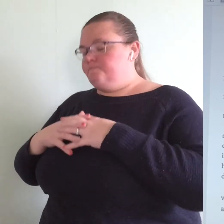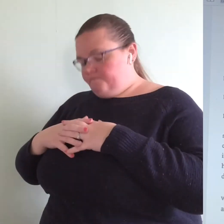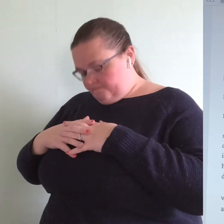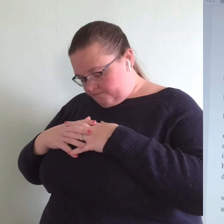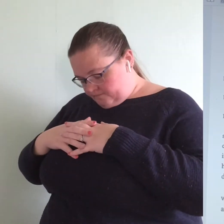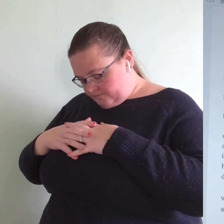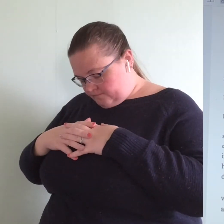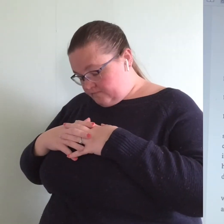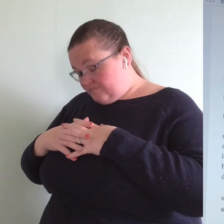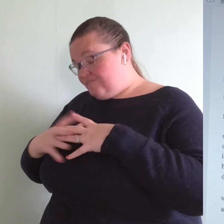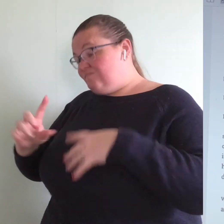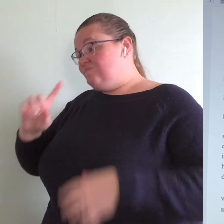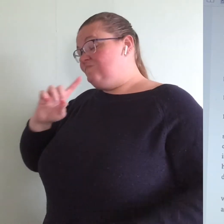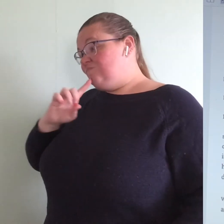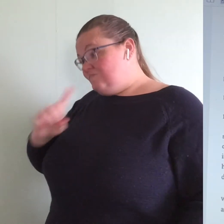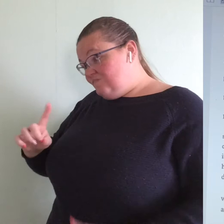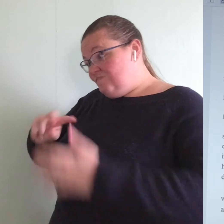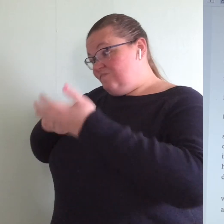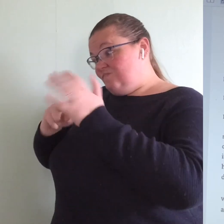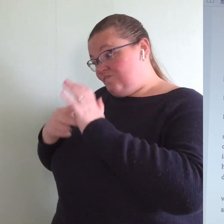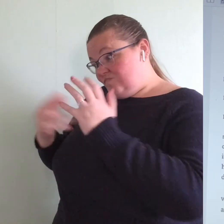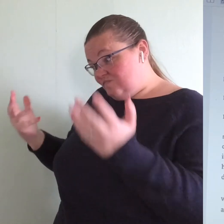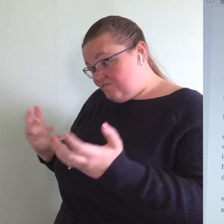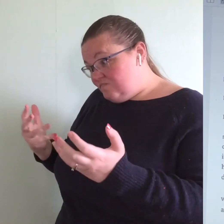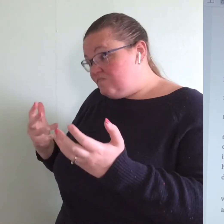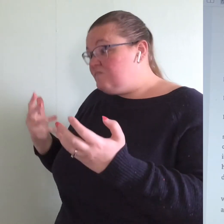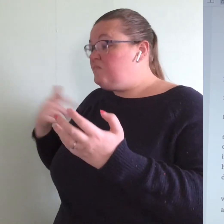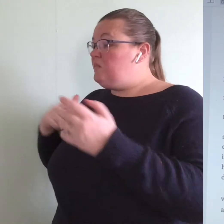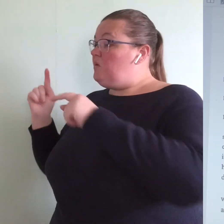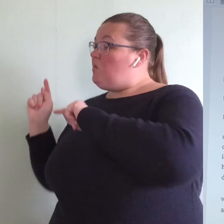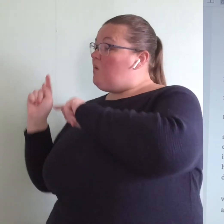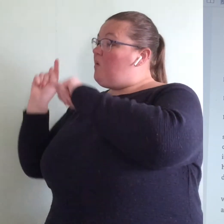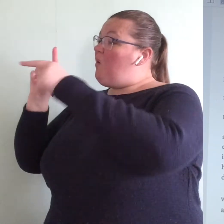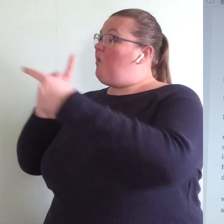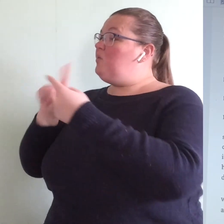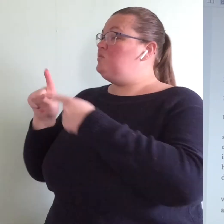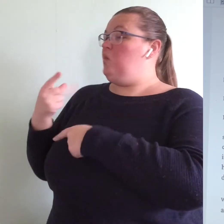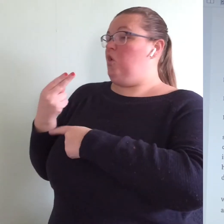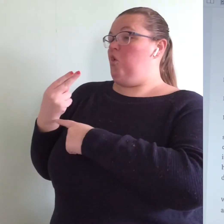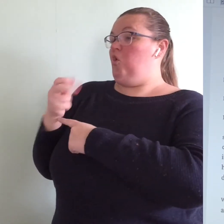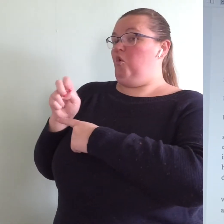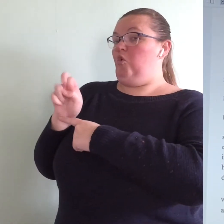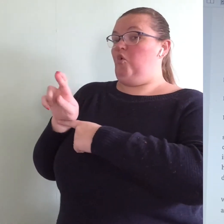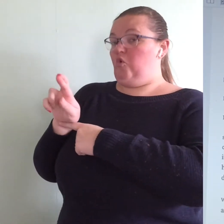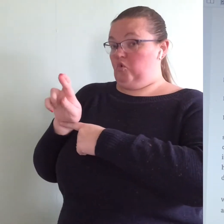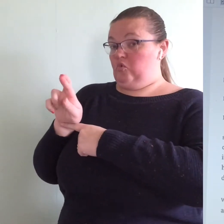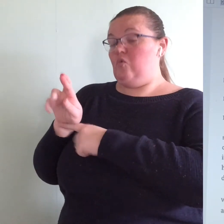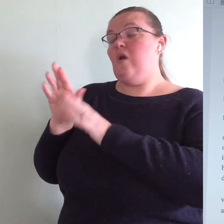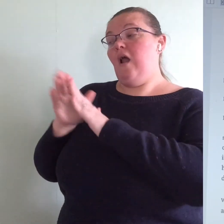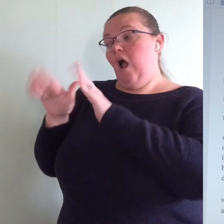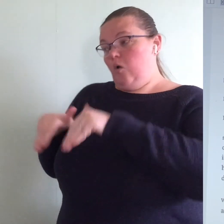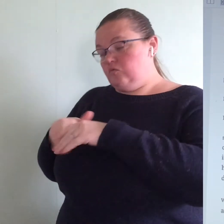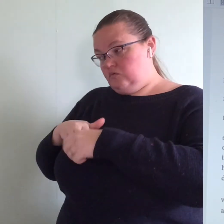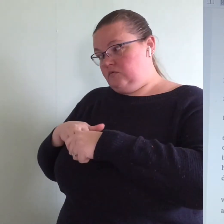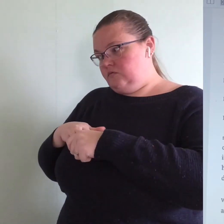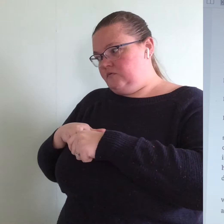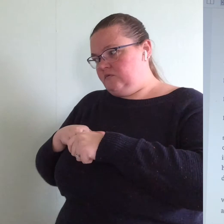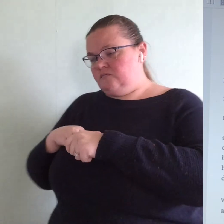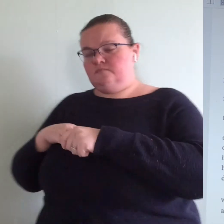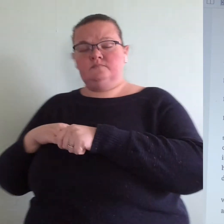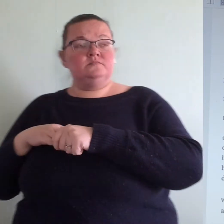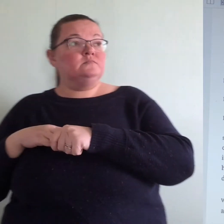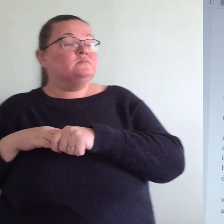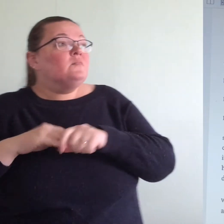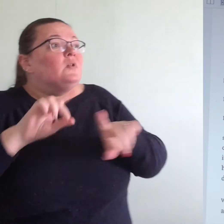fashion. I'm afraid it means they were taking him to her house, he said. But what'll they do to him,